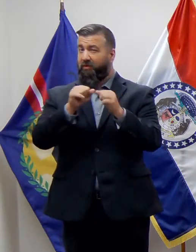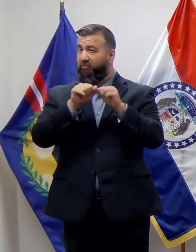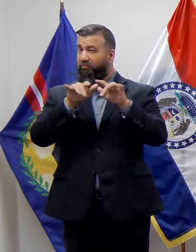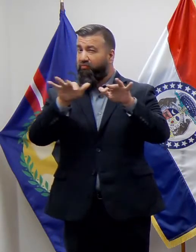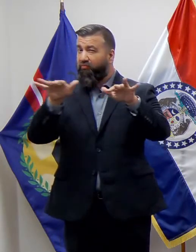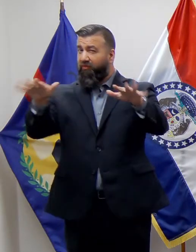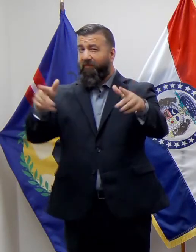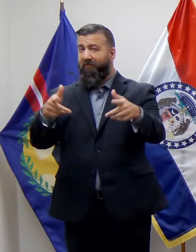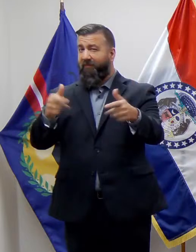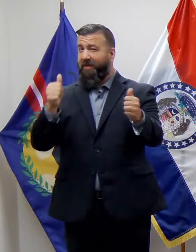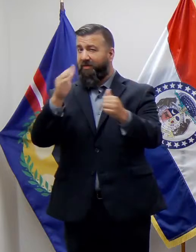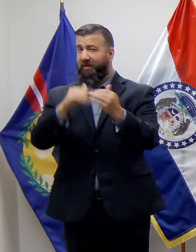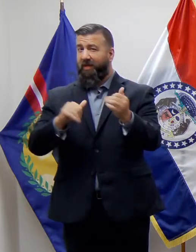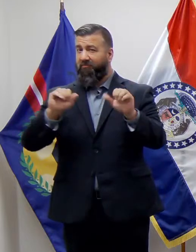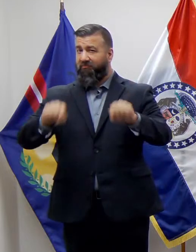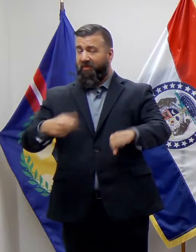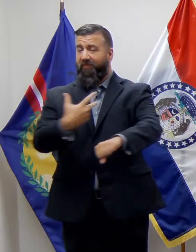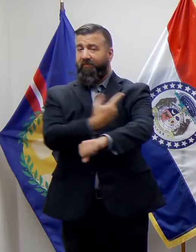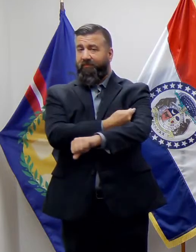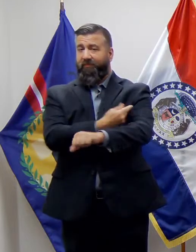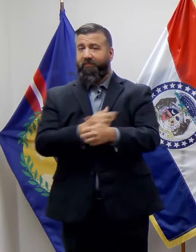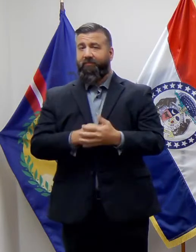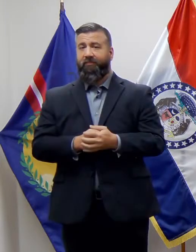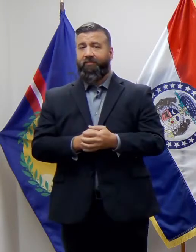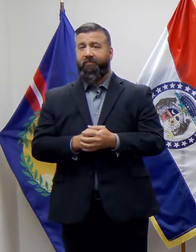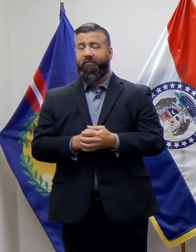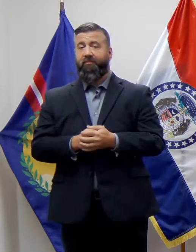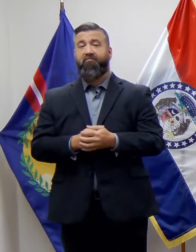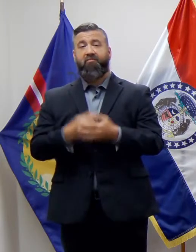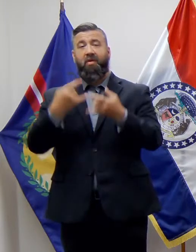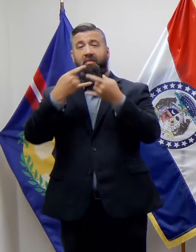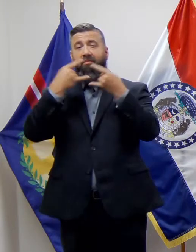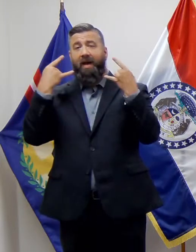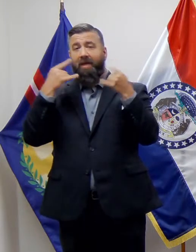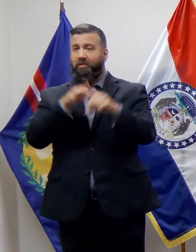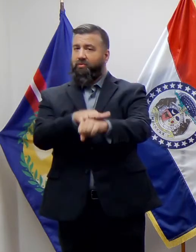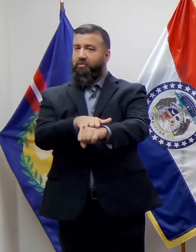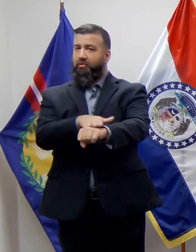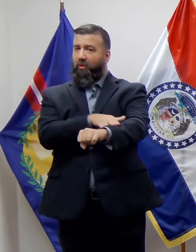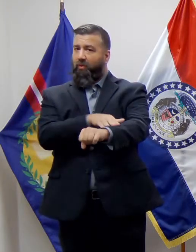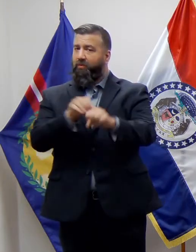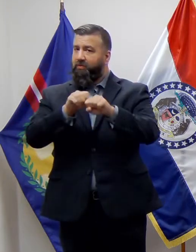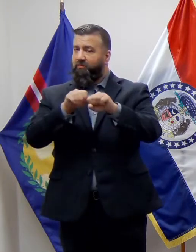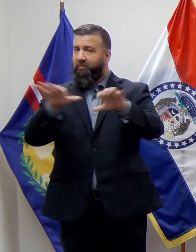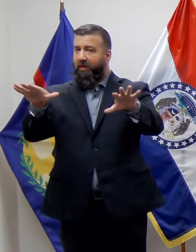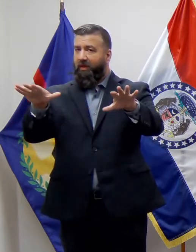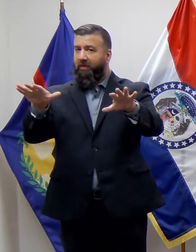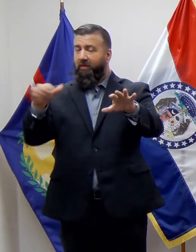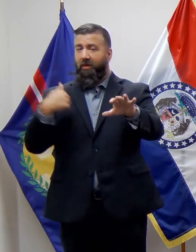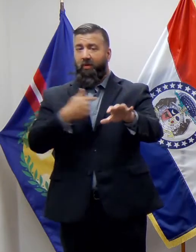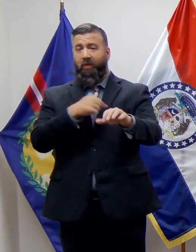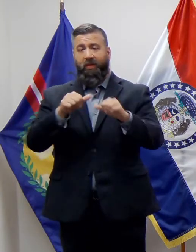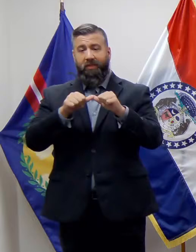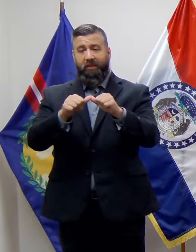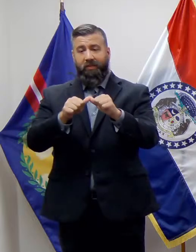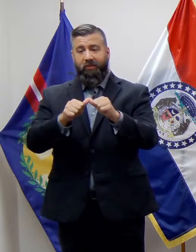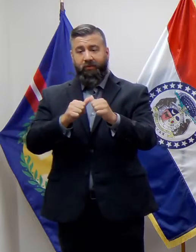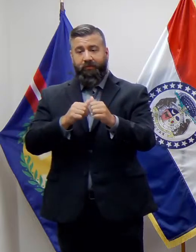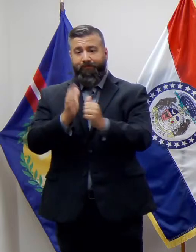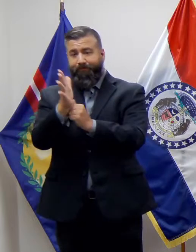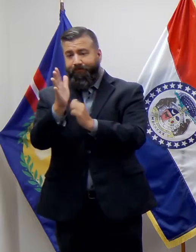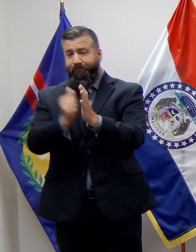getting people vaccinated. Masks slow down the spread while we continue our aggressive efforts to make the vaccine available for